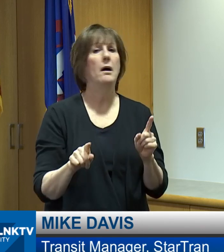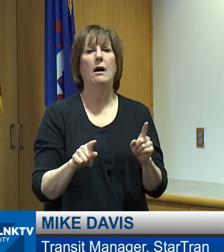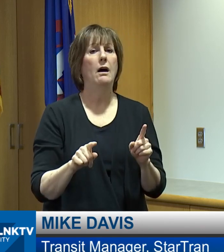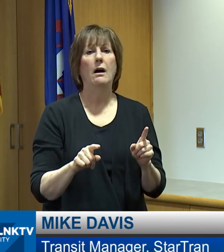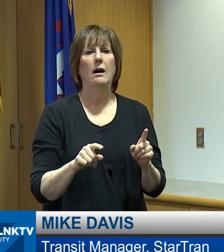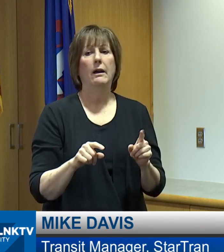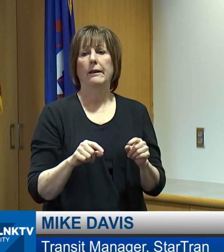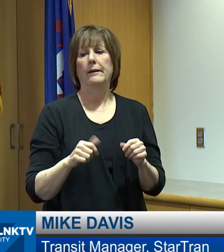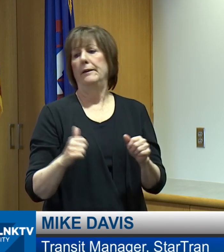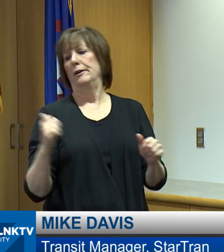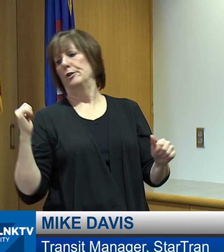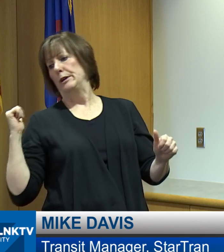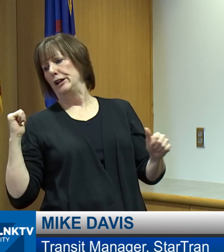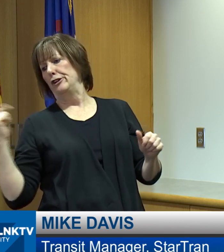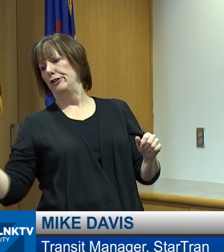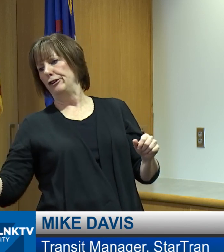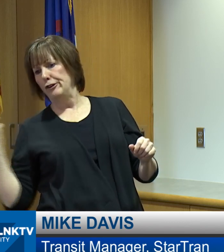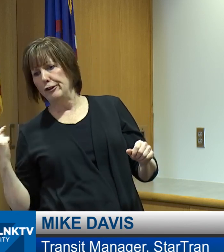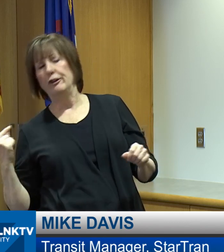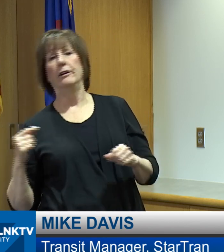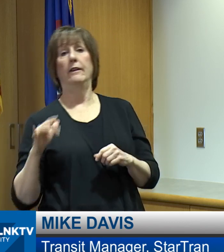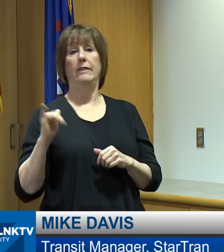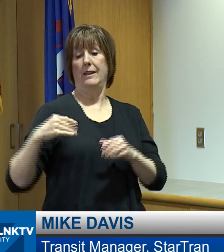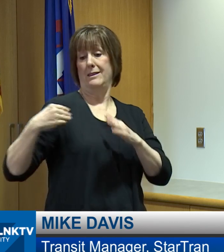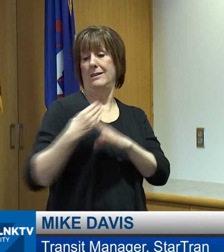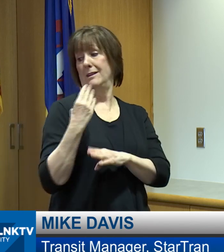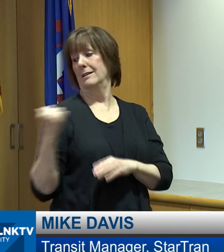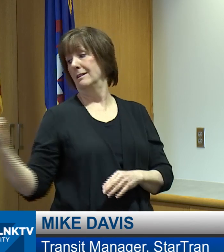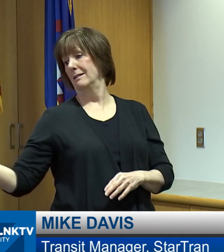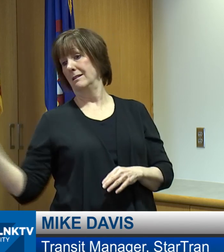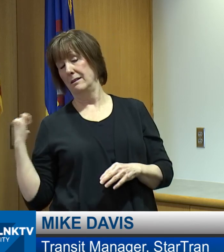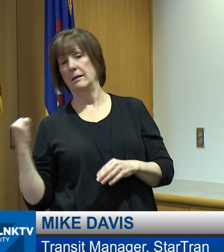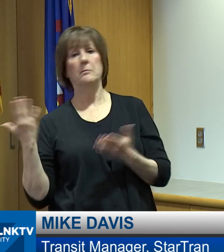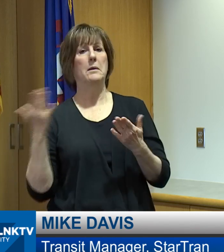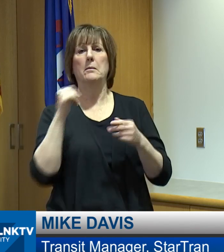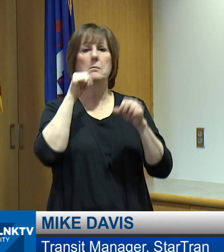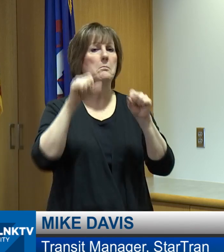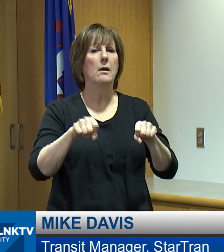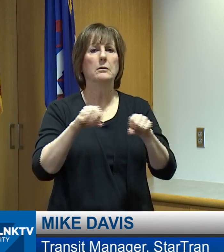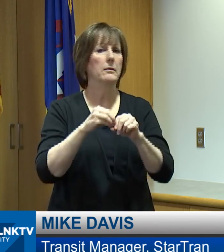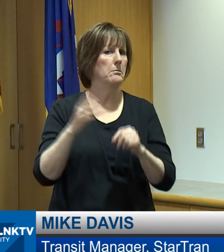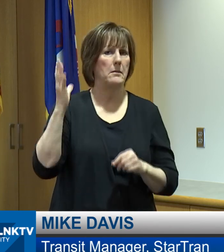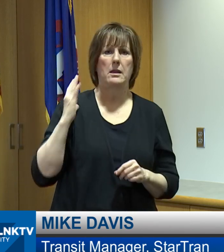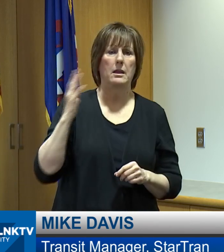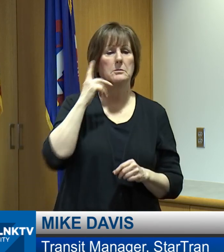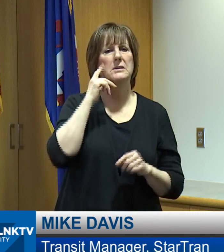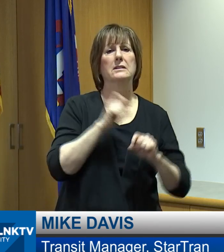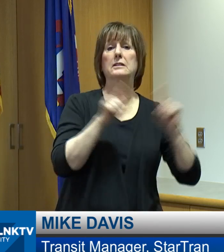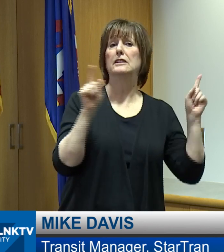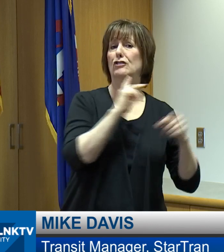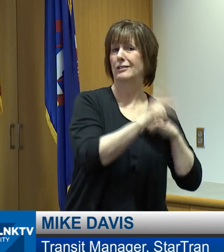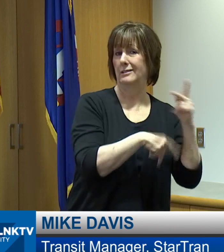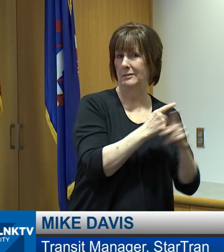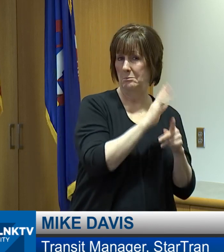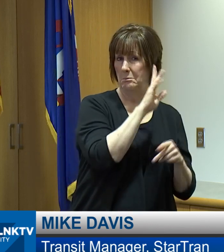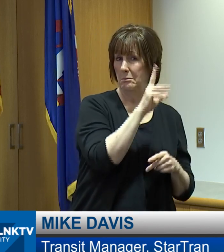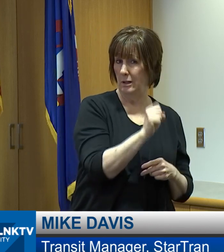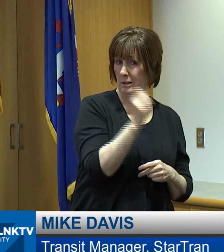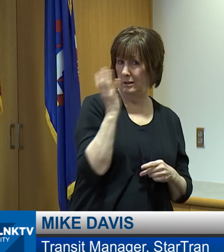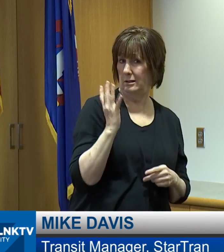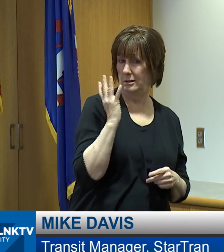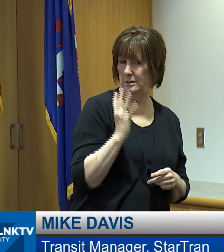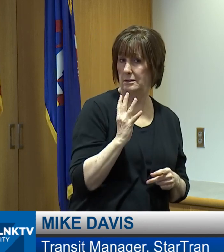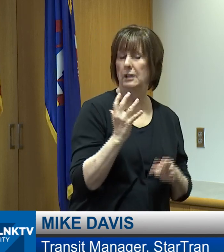through the rear door. Rear door entry probably wouldn't have been possible in the past due to the different type of buses that we've had in the